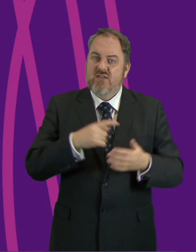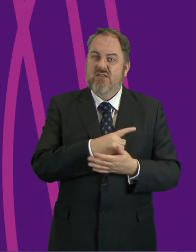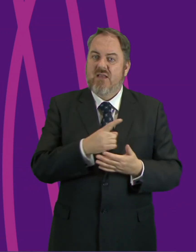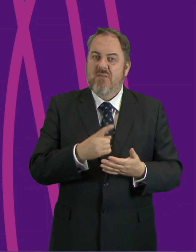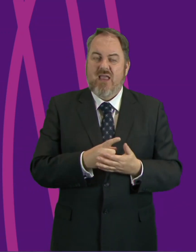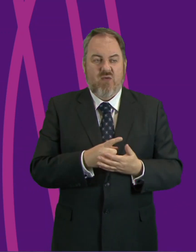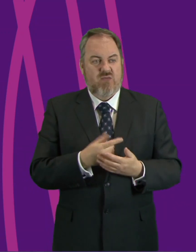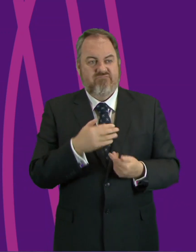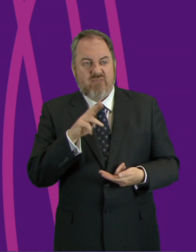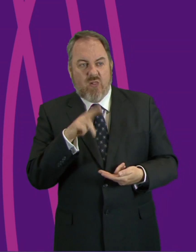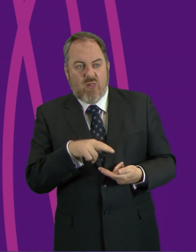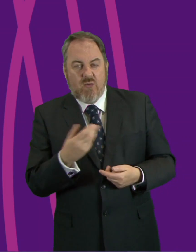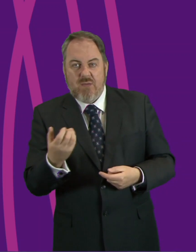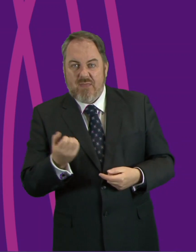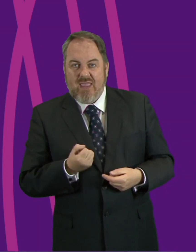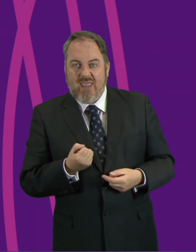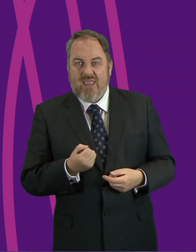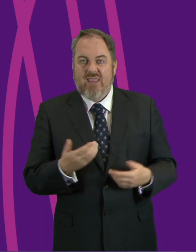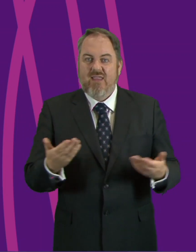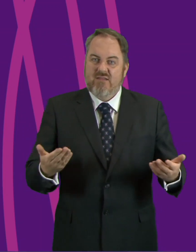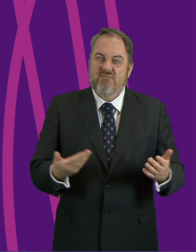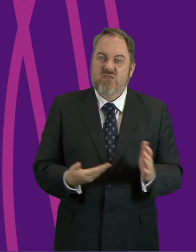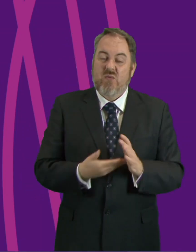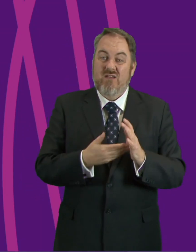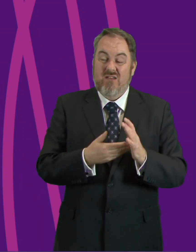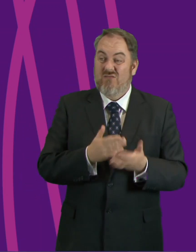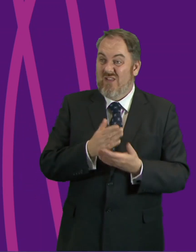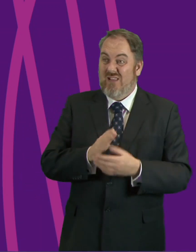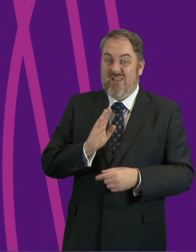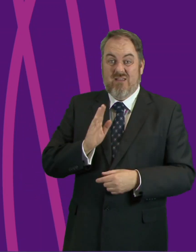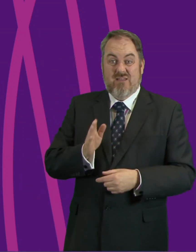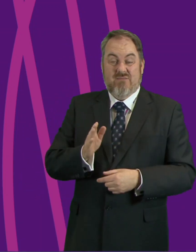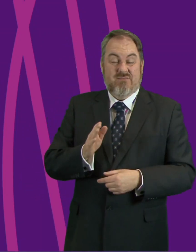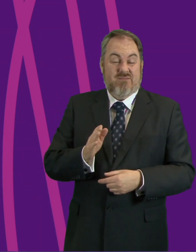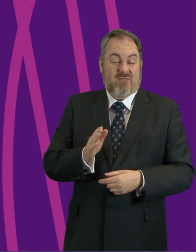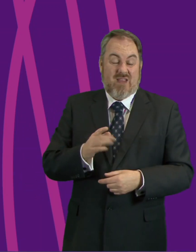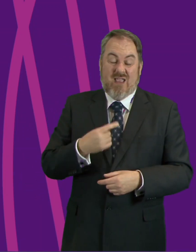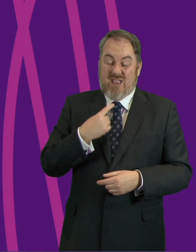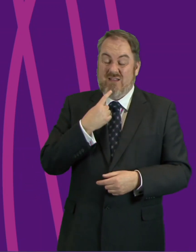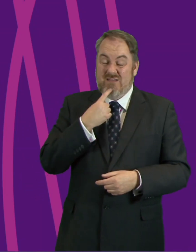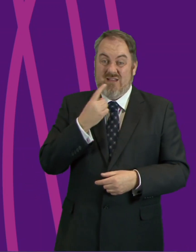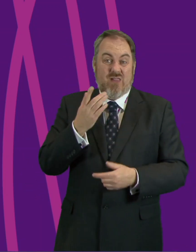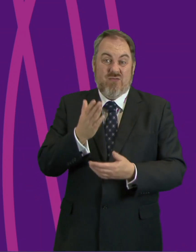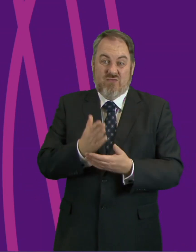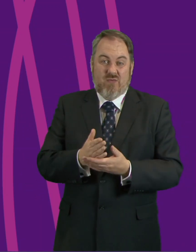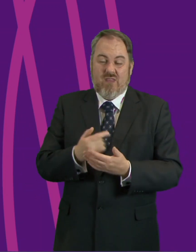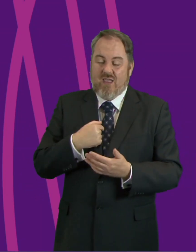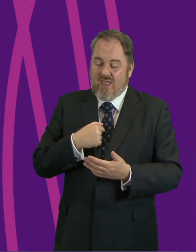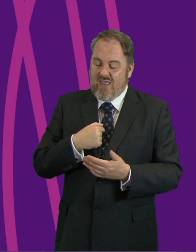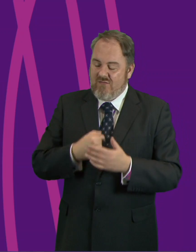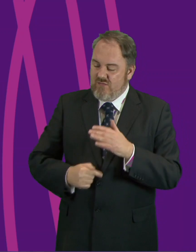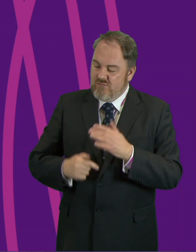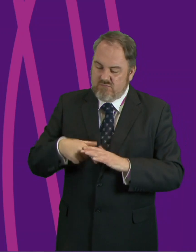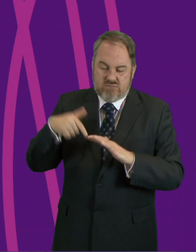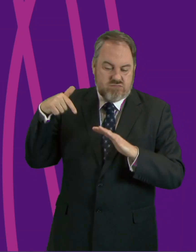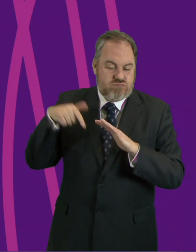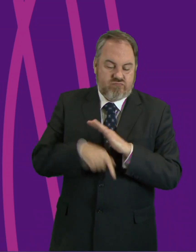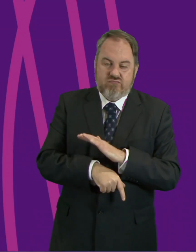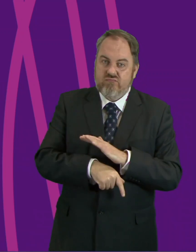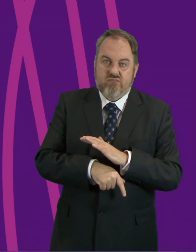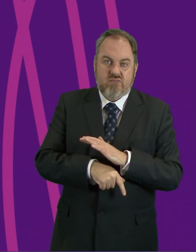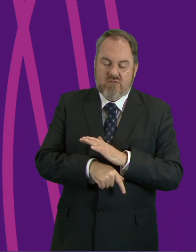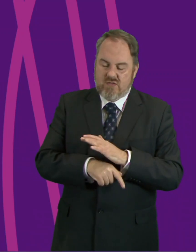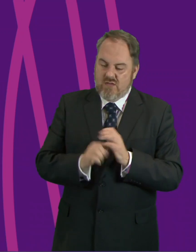Nobody, and I'm going to say this pretty bluntly, I bow to nobody in my admiration, respect and